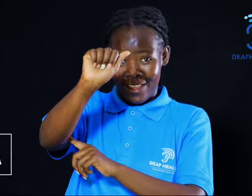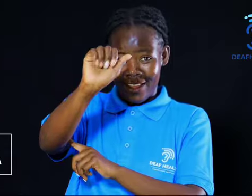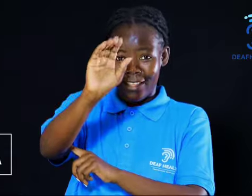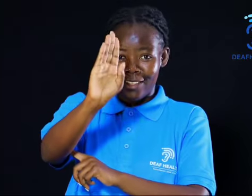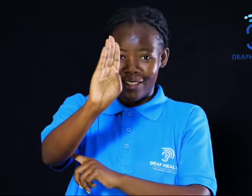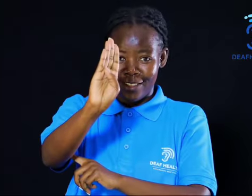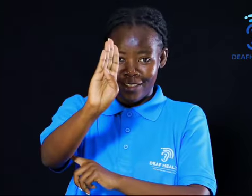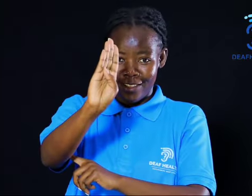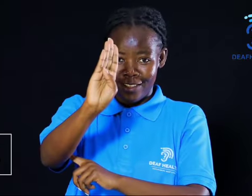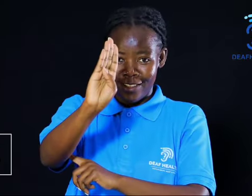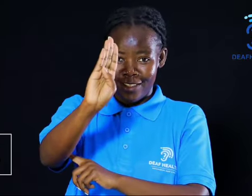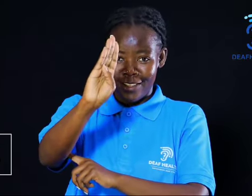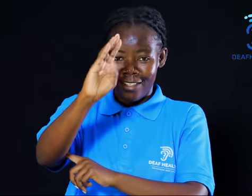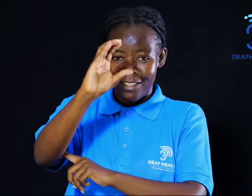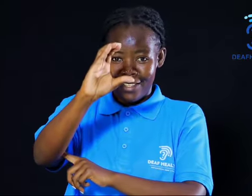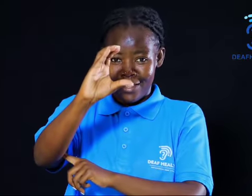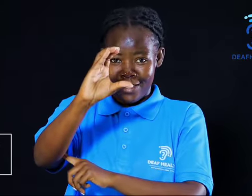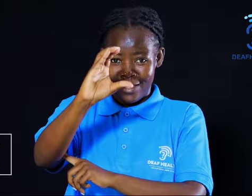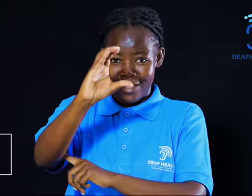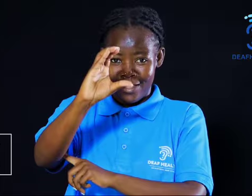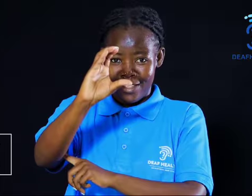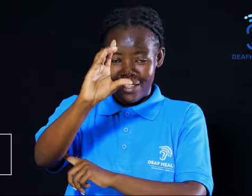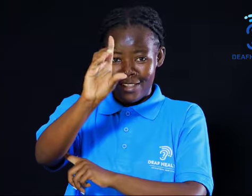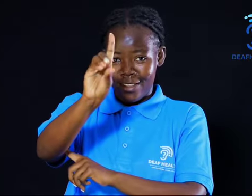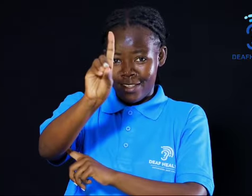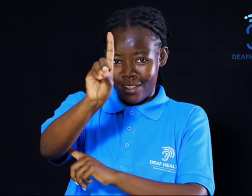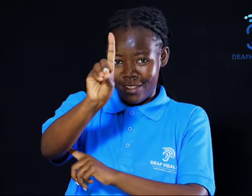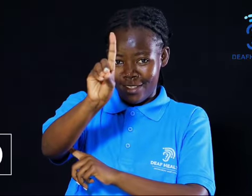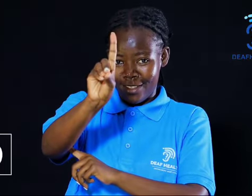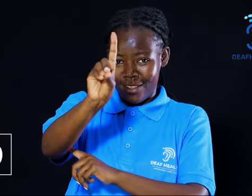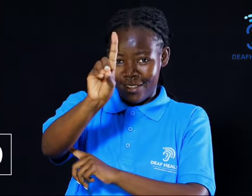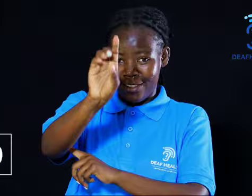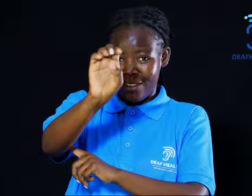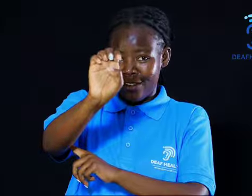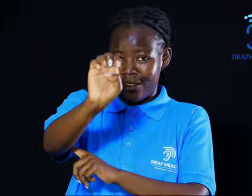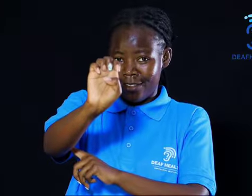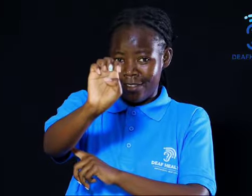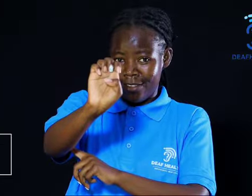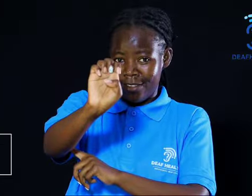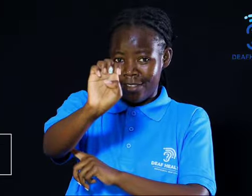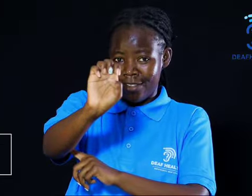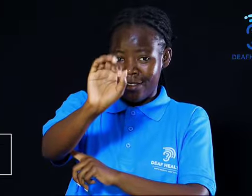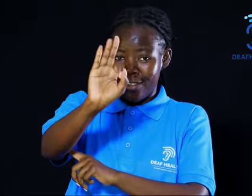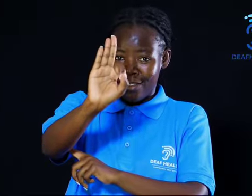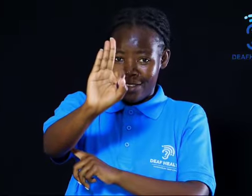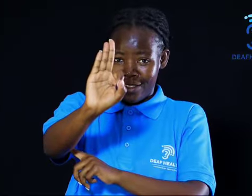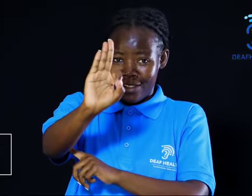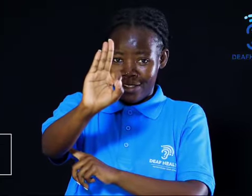A, B, C, D, E,